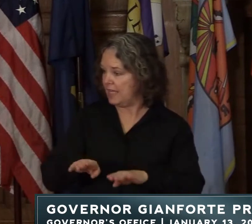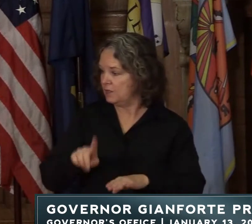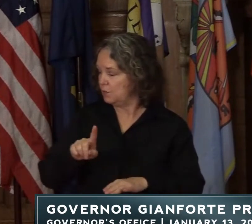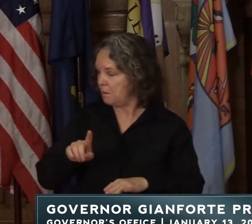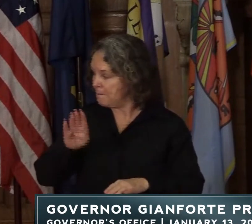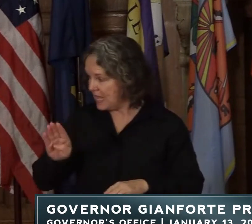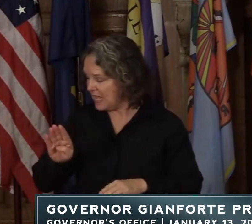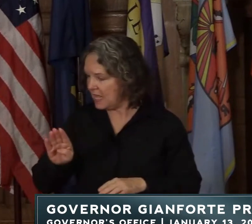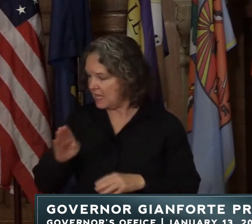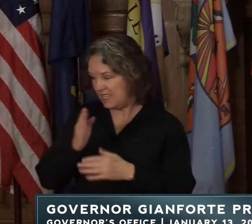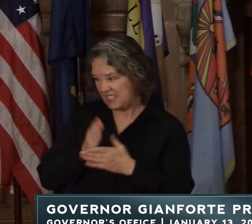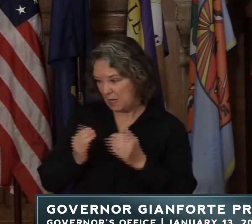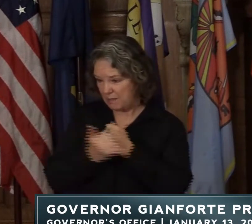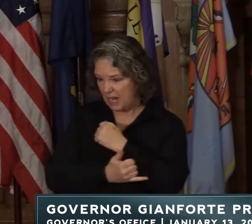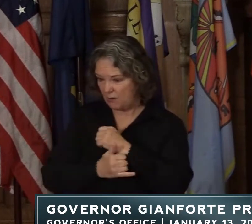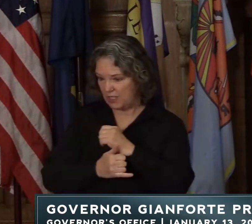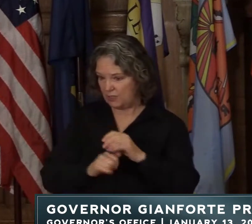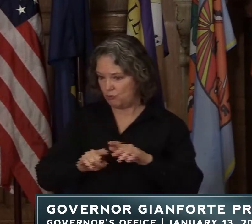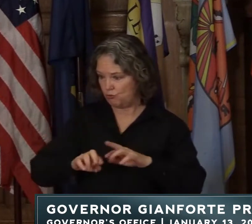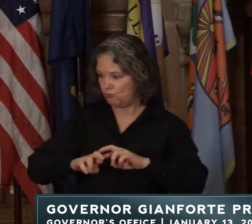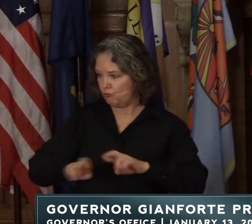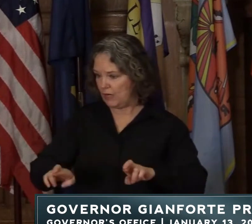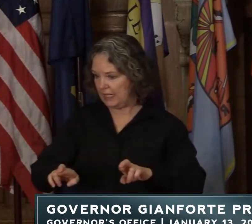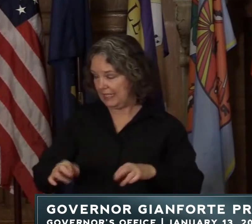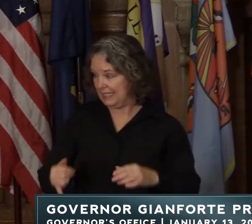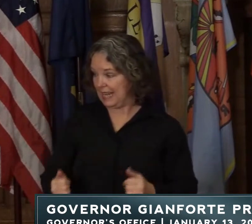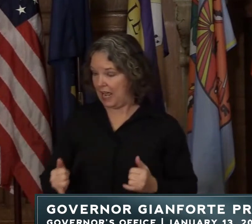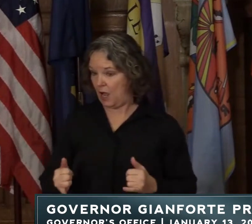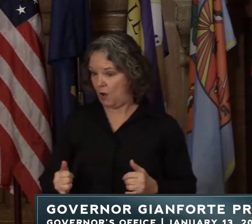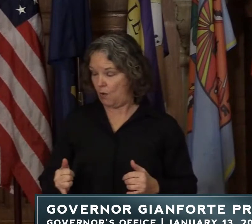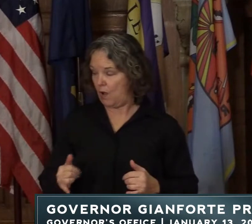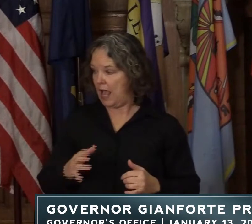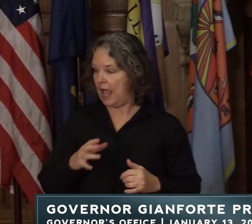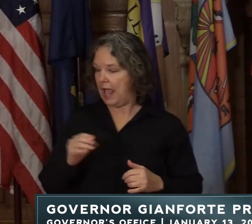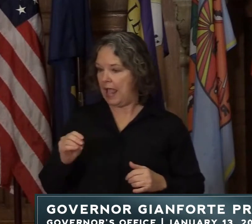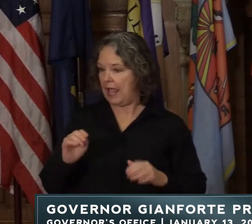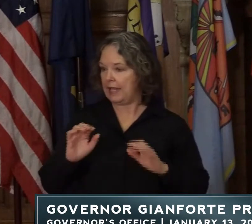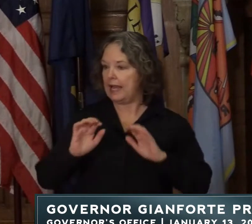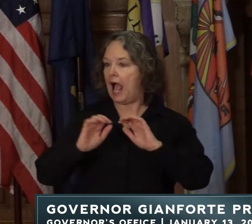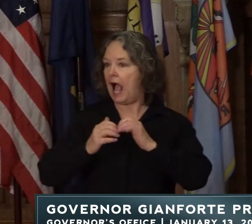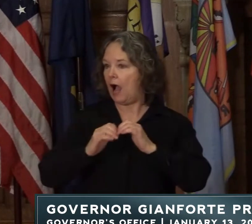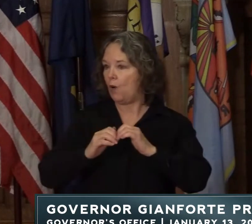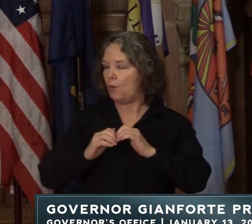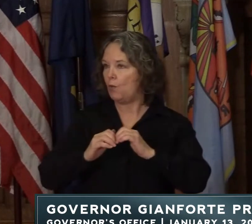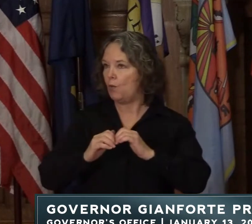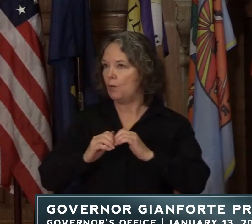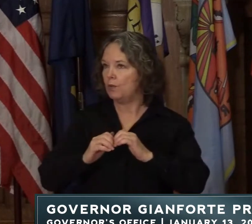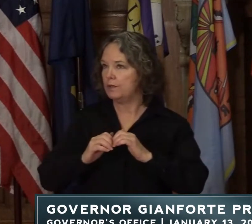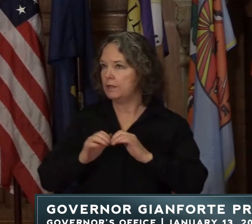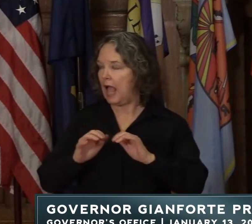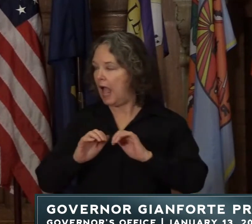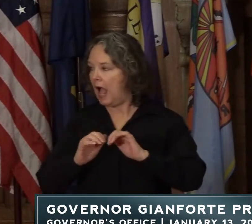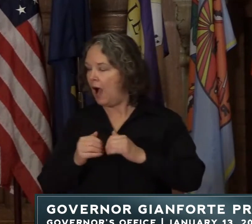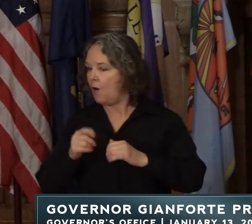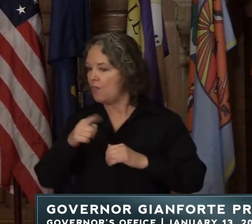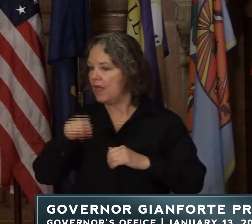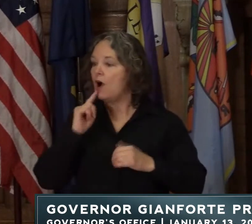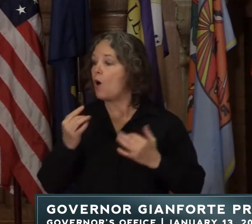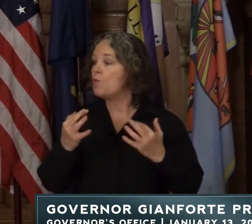are some counties that are ready to move into Phase B currently, and how I guess how they're waiting to